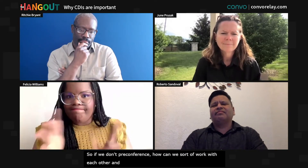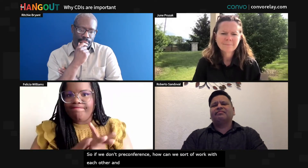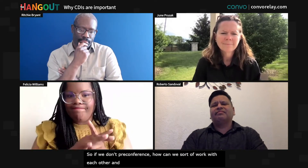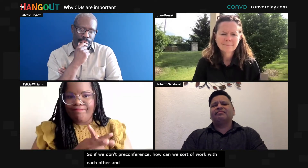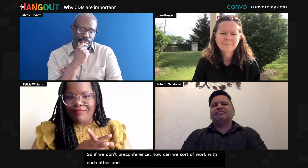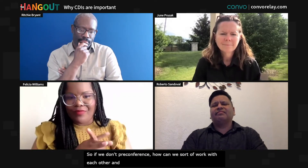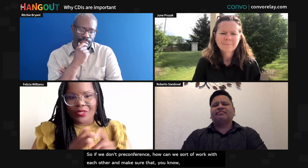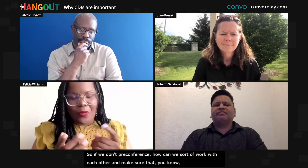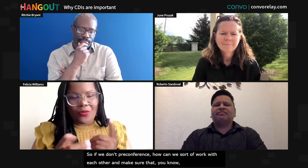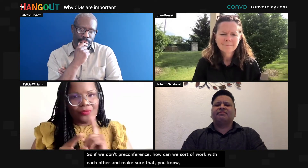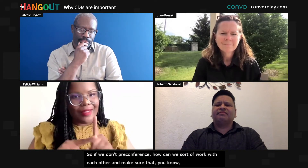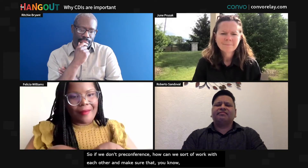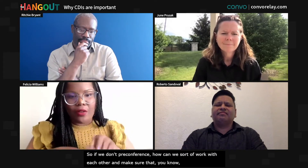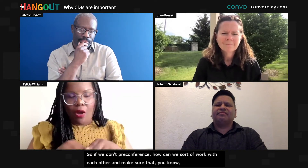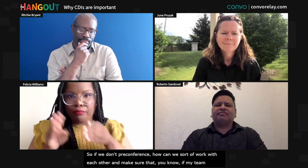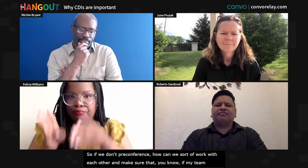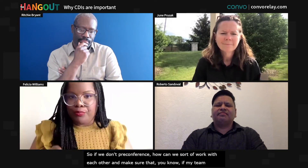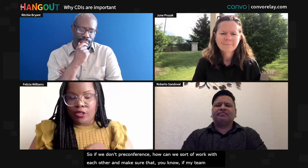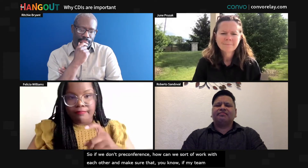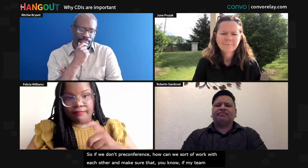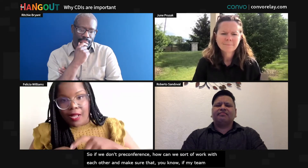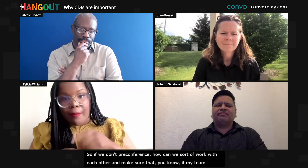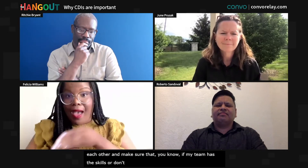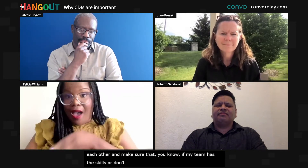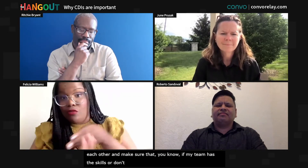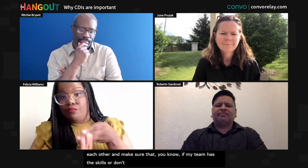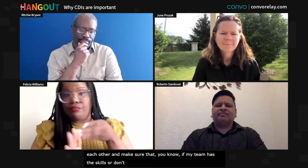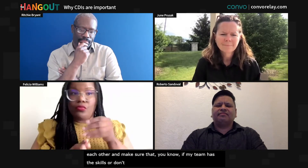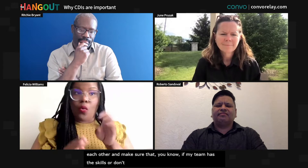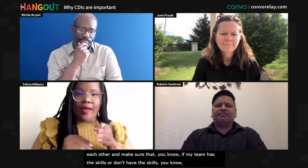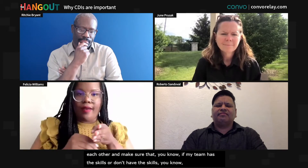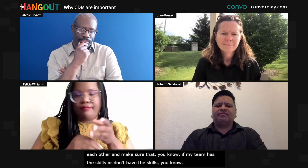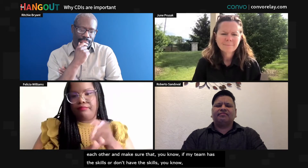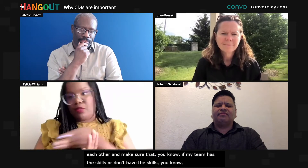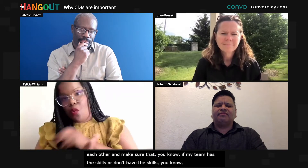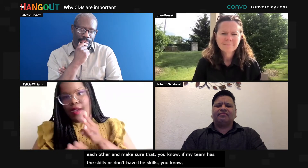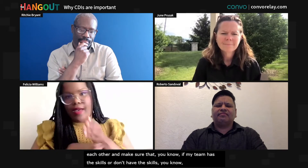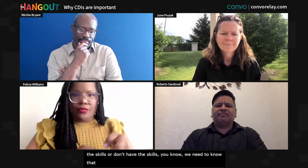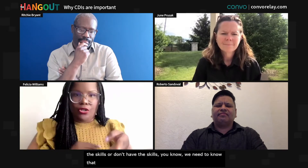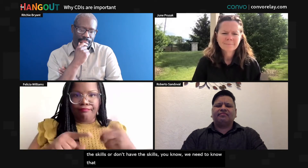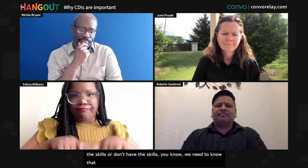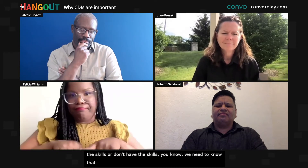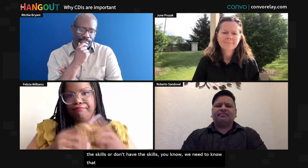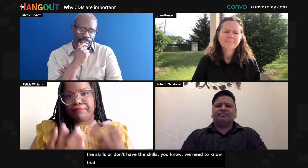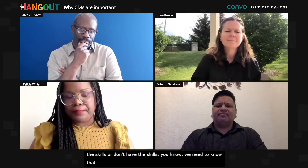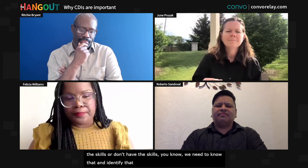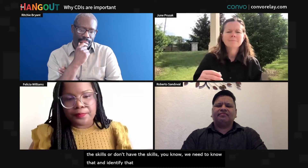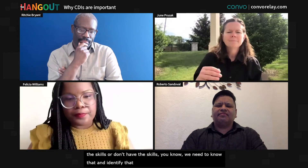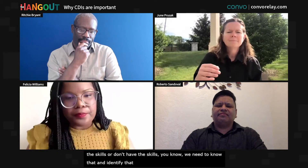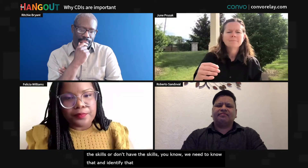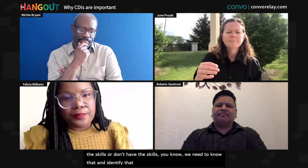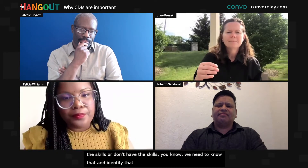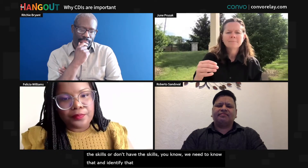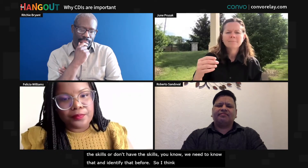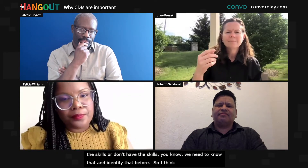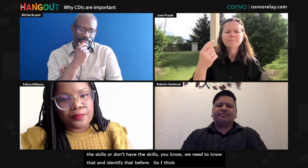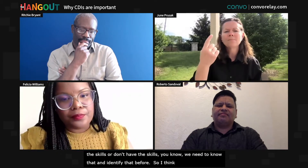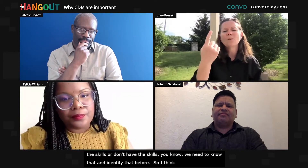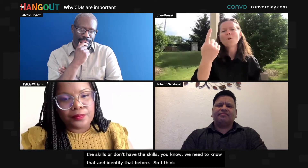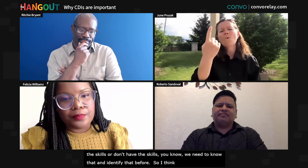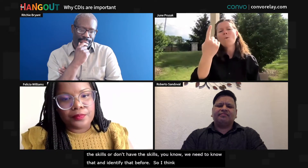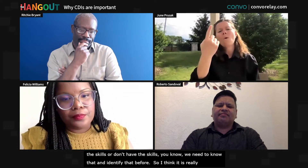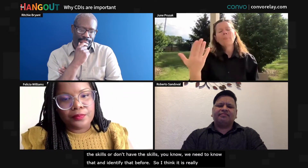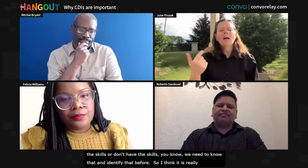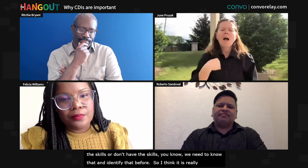has the skills or they don't have the skills, we need to know that and identify that before. So I think it is really important to meet before and